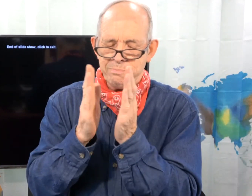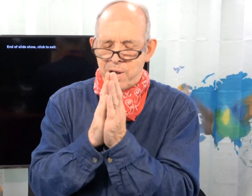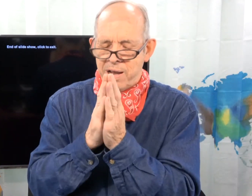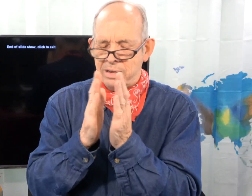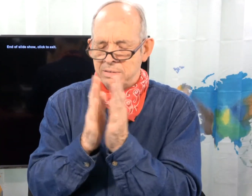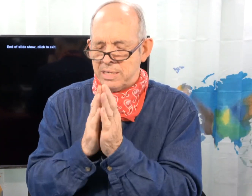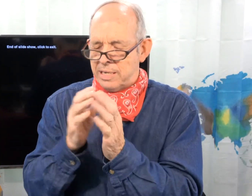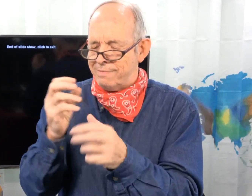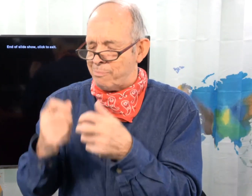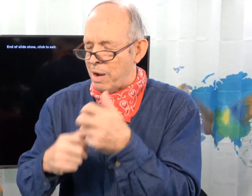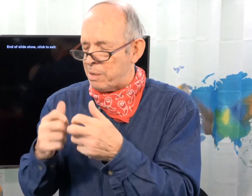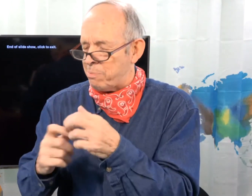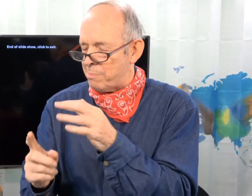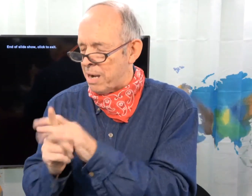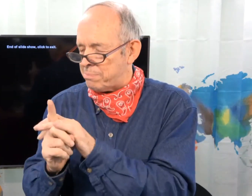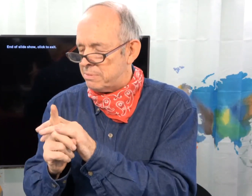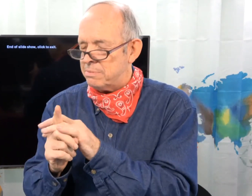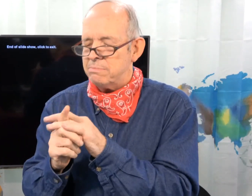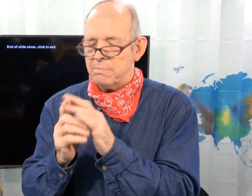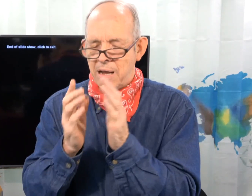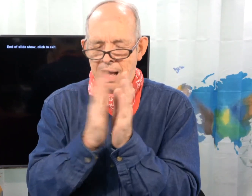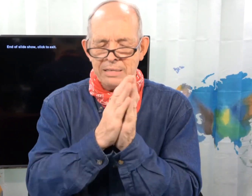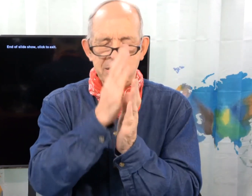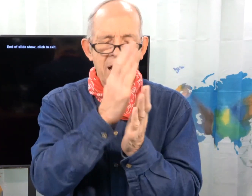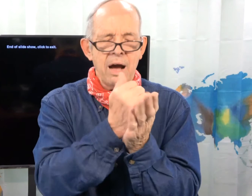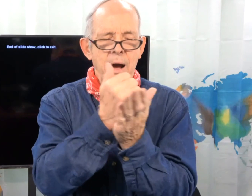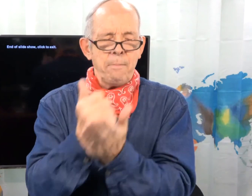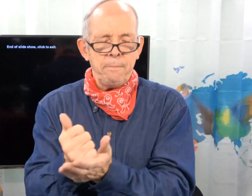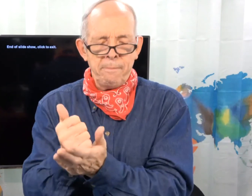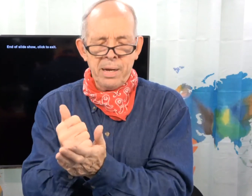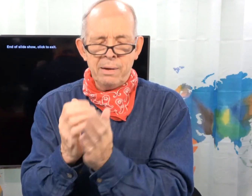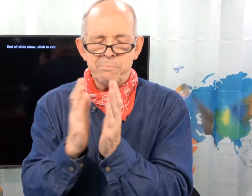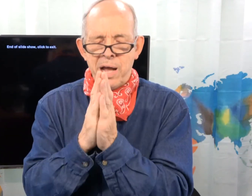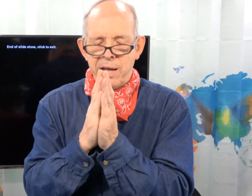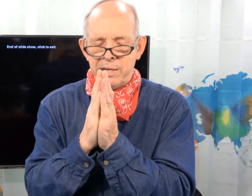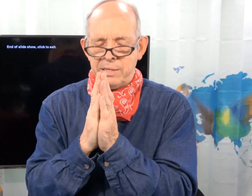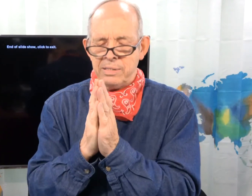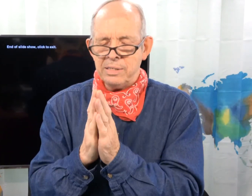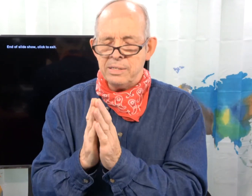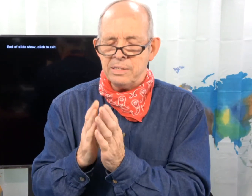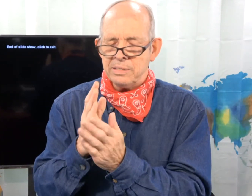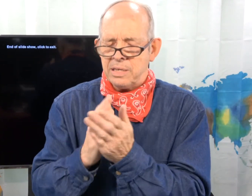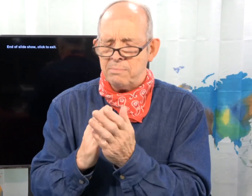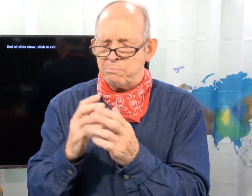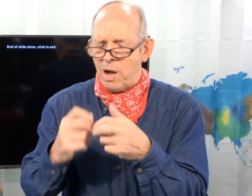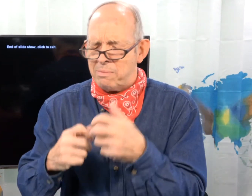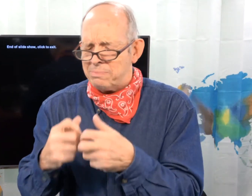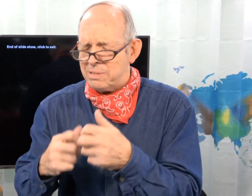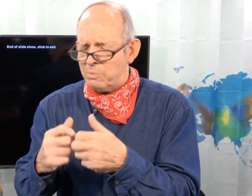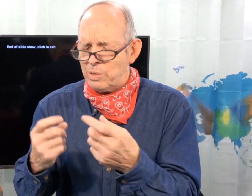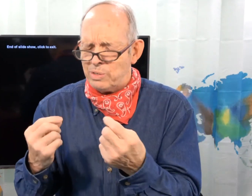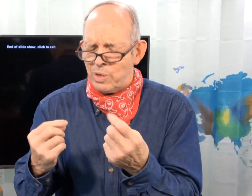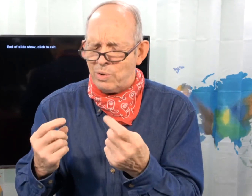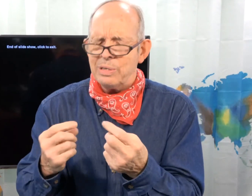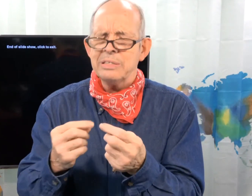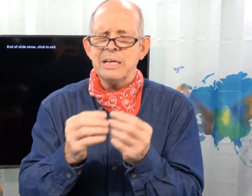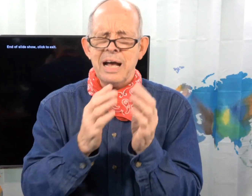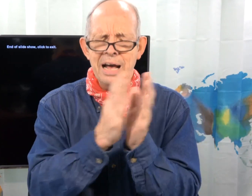pray. And when Papa pop up, I got up. Pray. Some problem with you, ask.